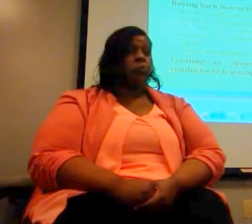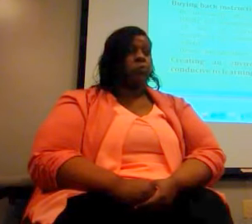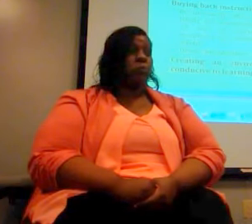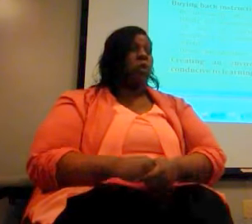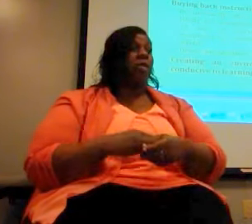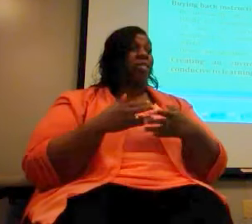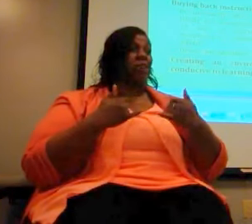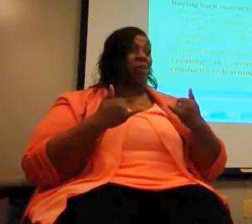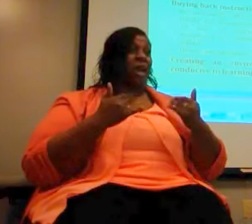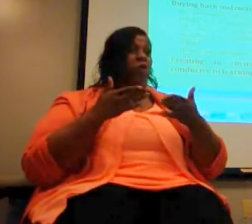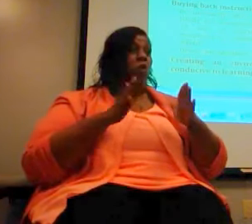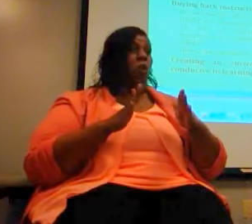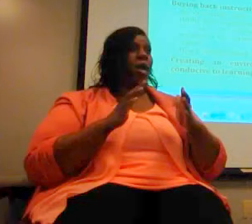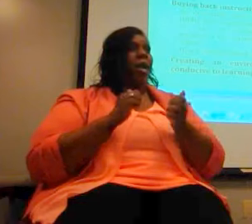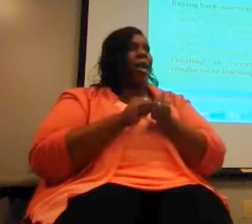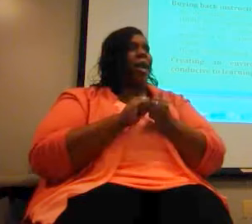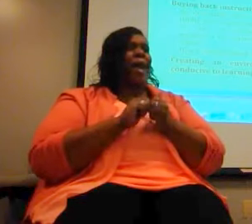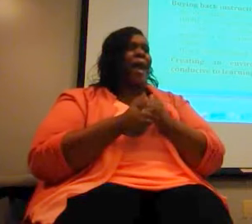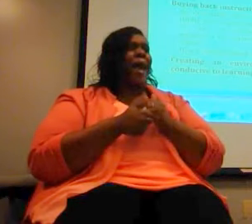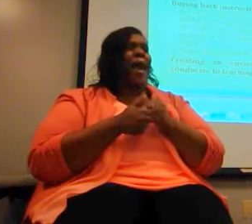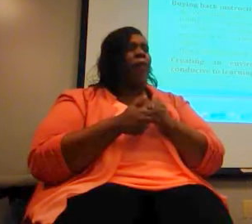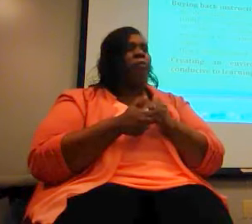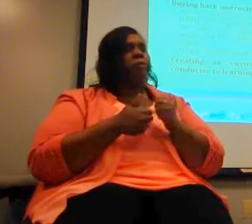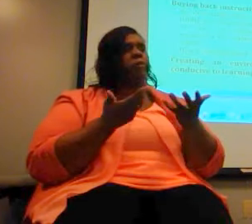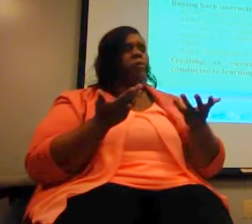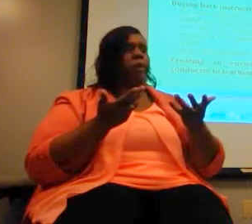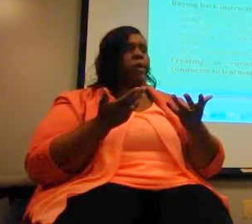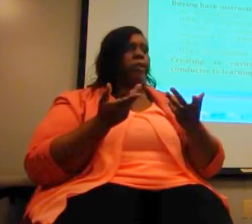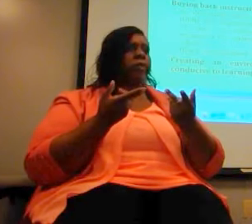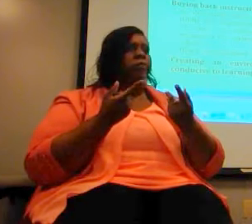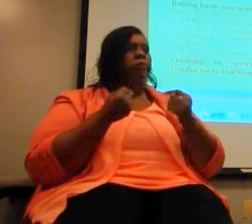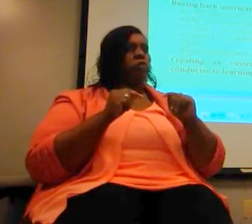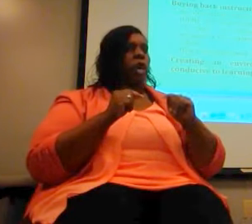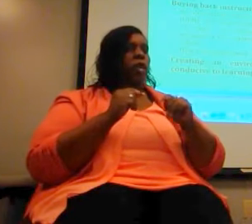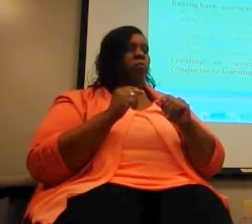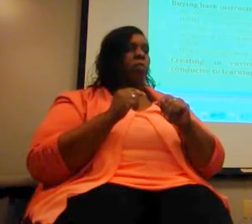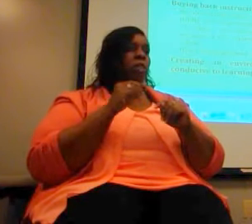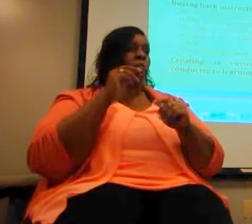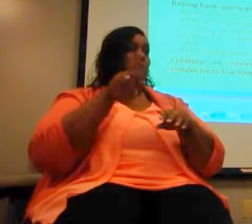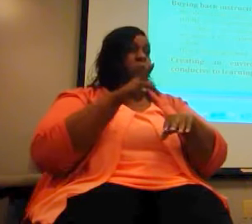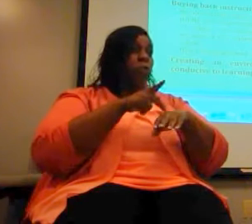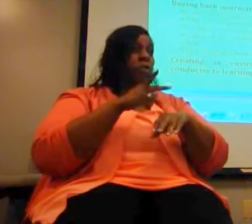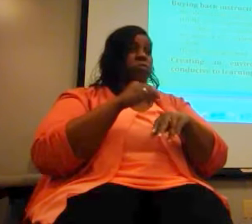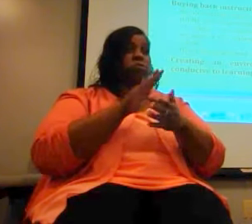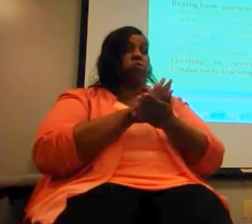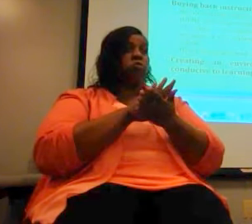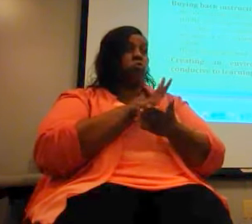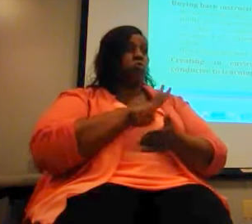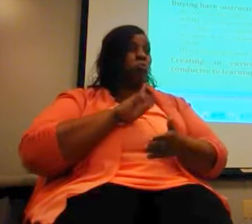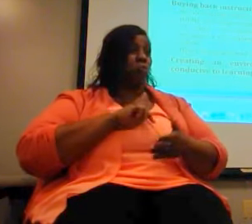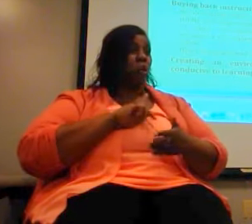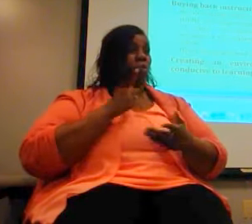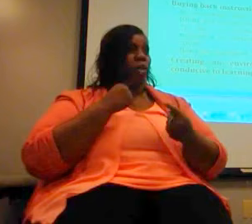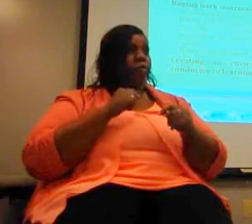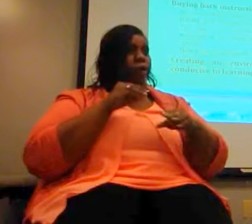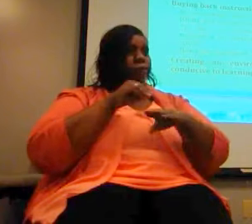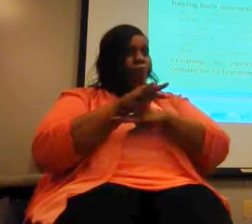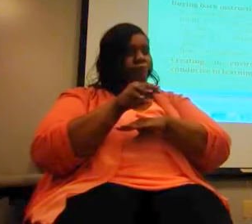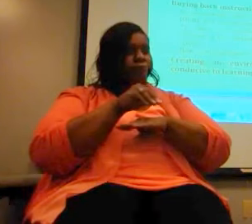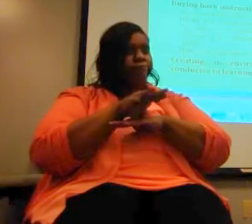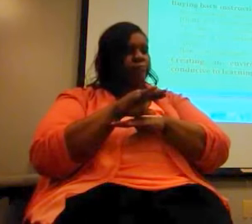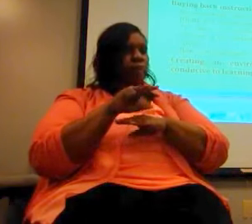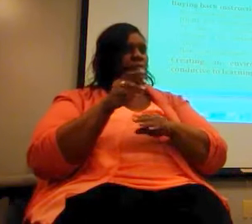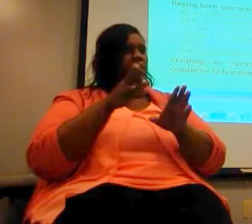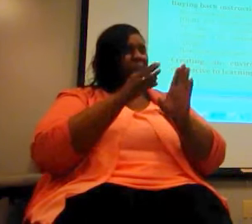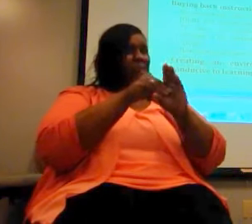Well, this is the way we sell it to the principals, the superintendents, the school boards. It's a buying back of instructional time, because